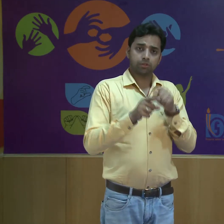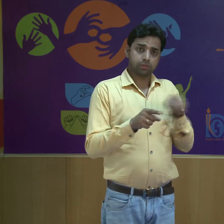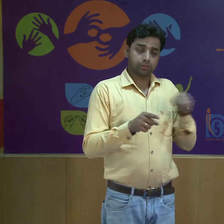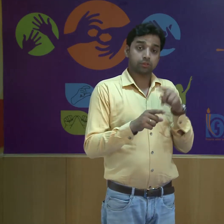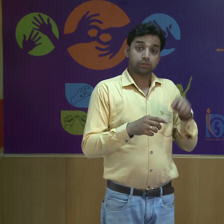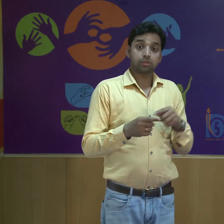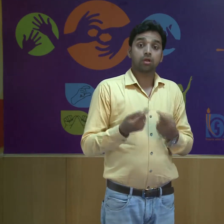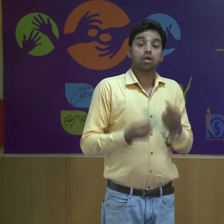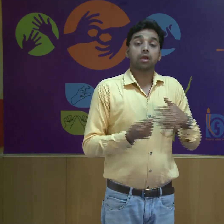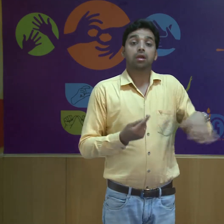farmers